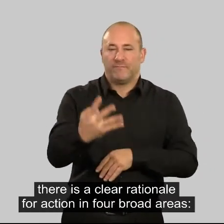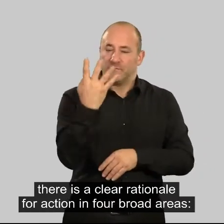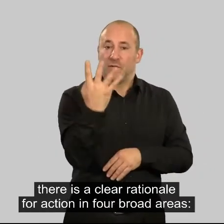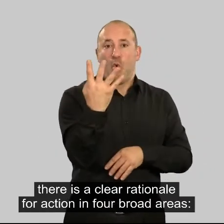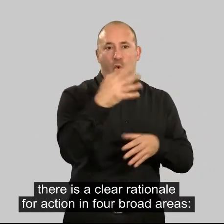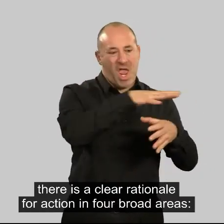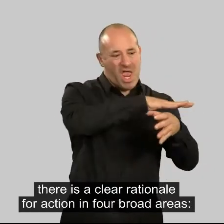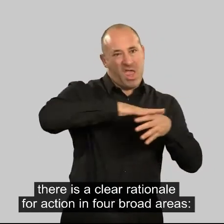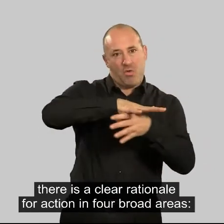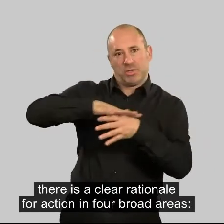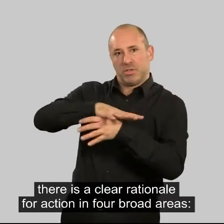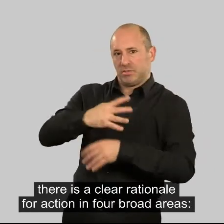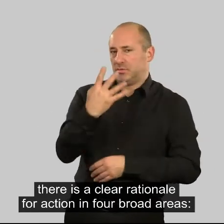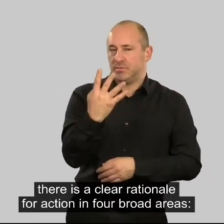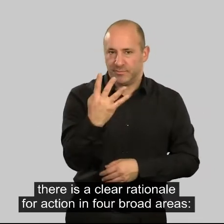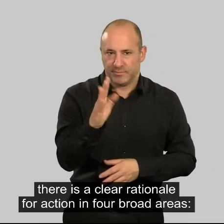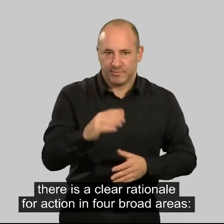areas.